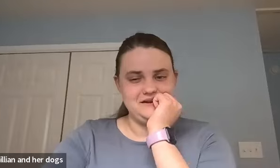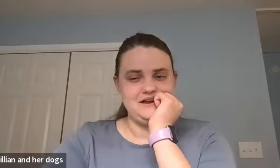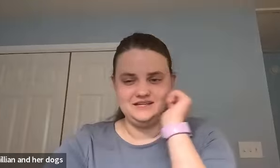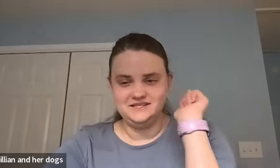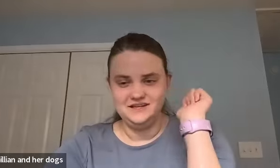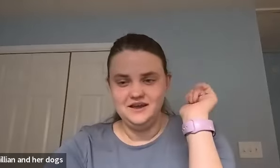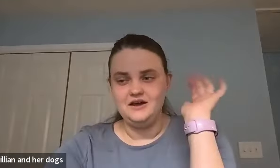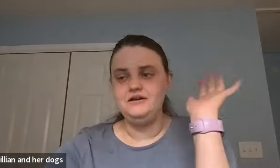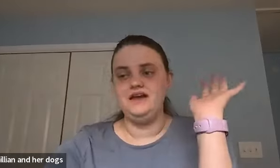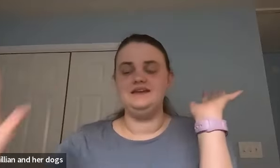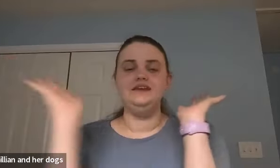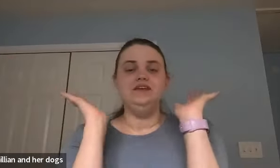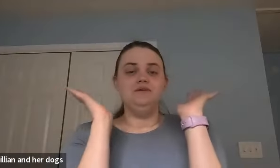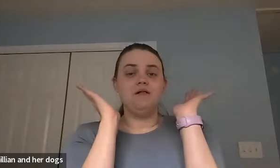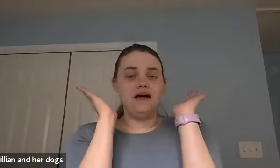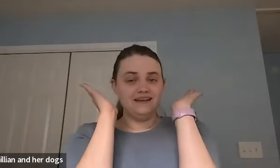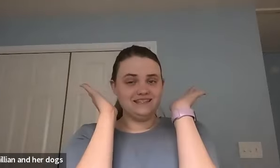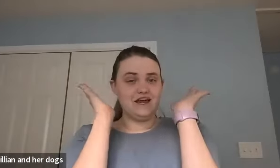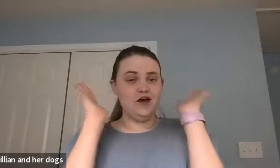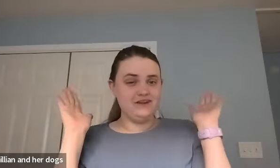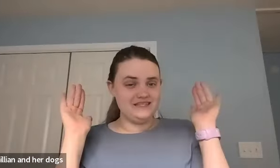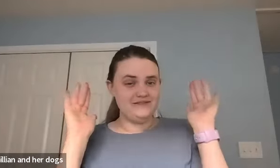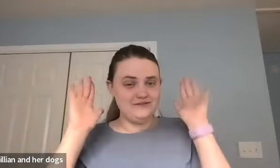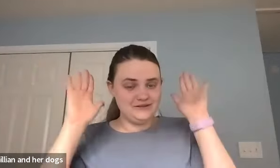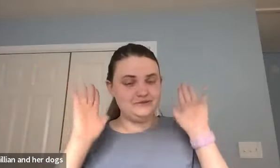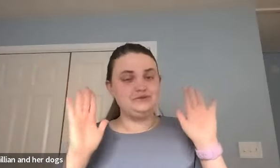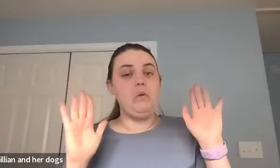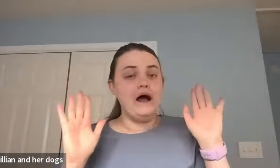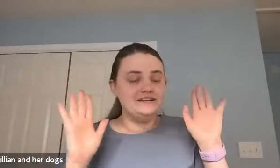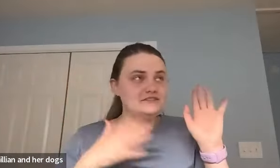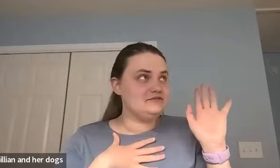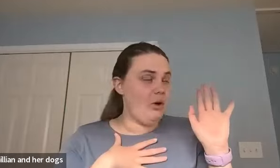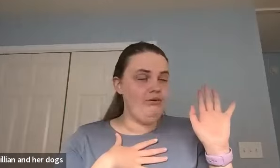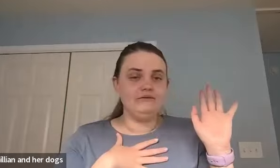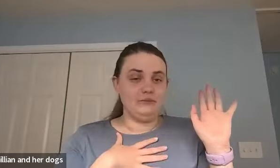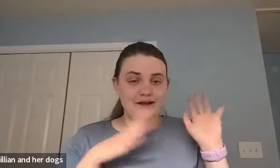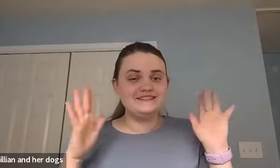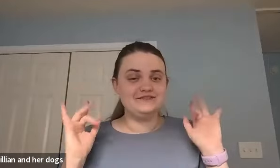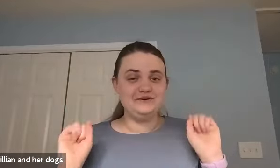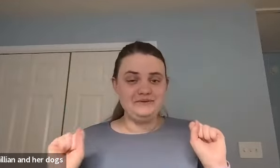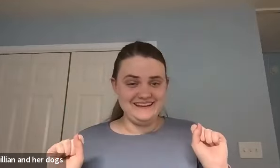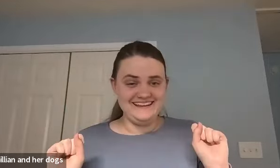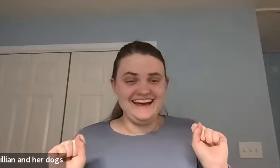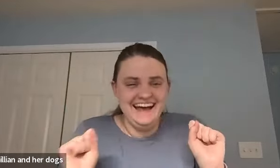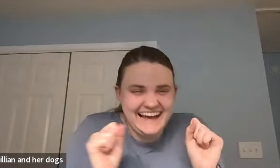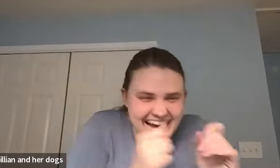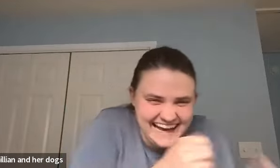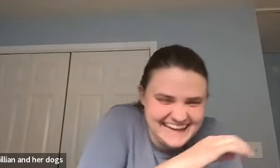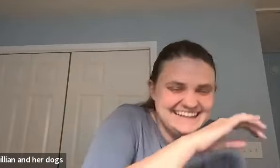right. Okay. Well, like I said, I hope you guys have a wonderful rest of your week. I